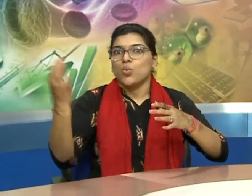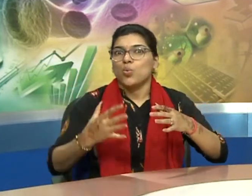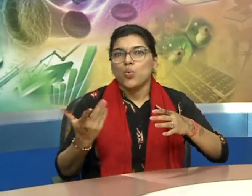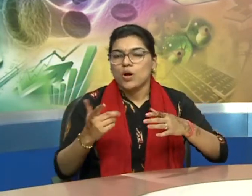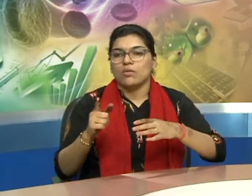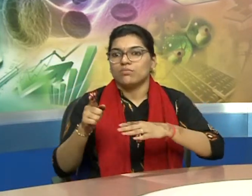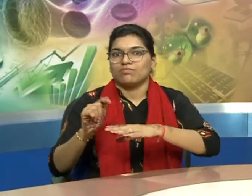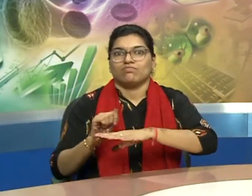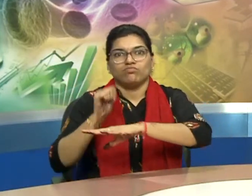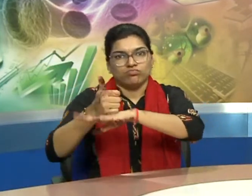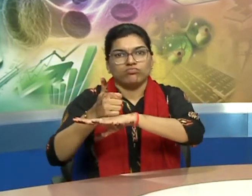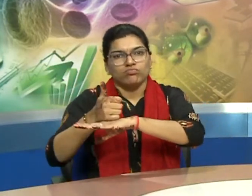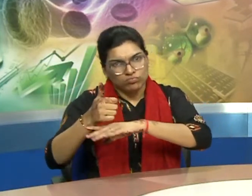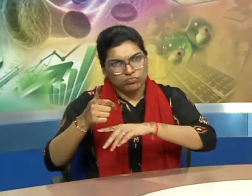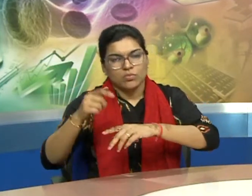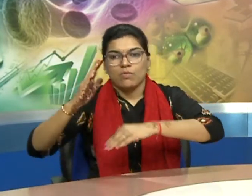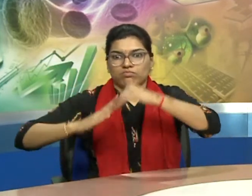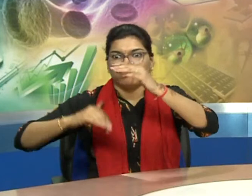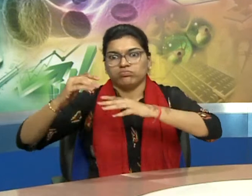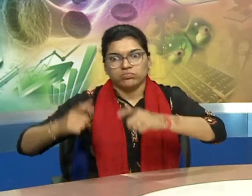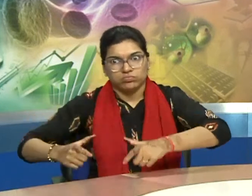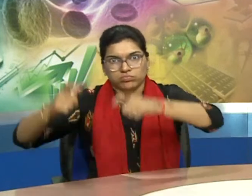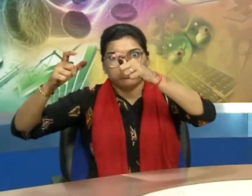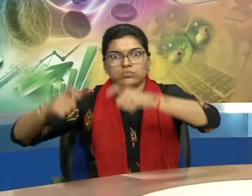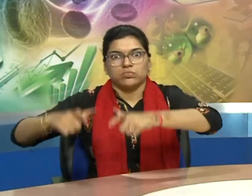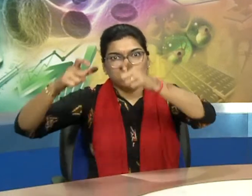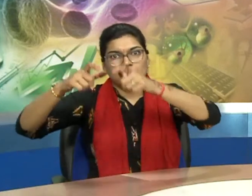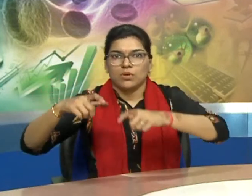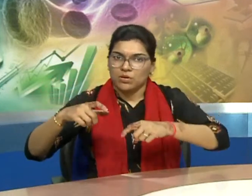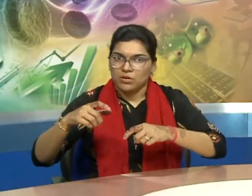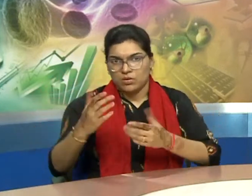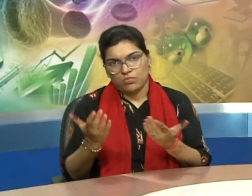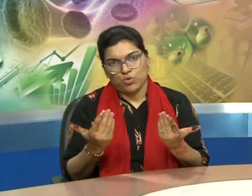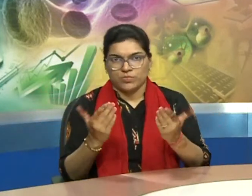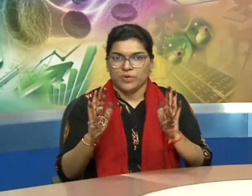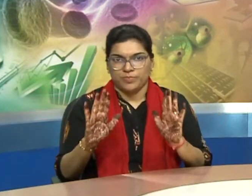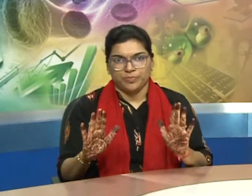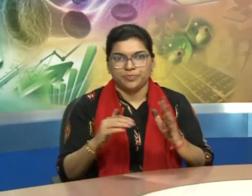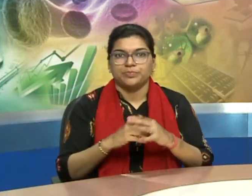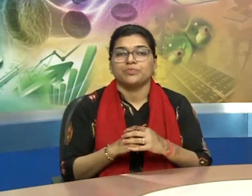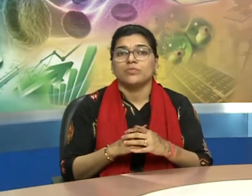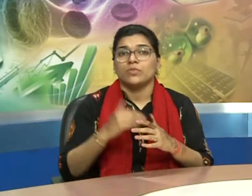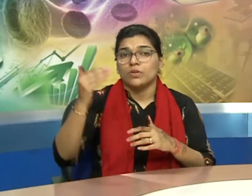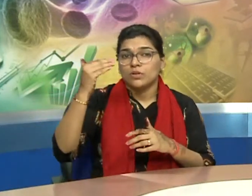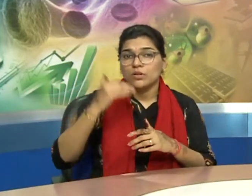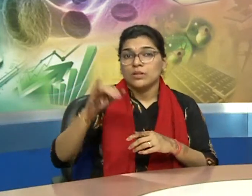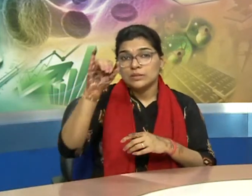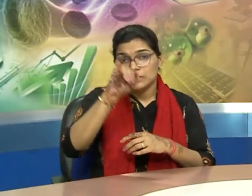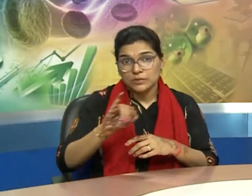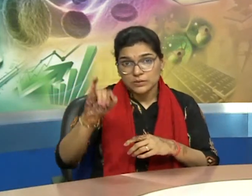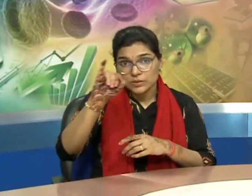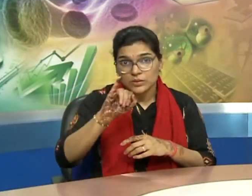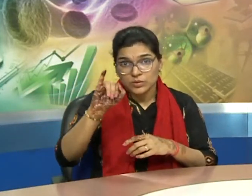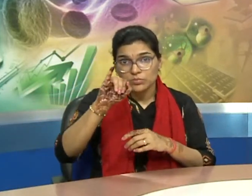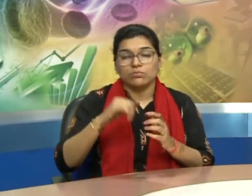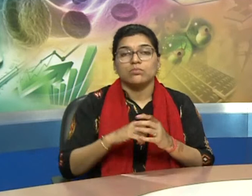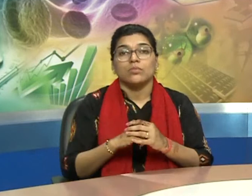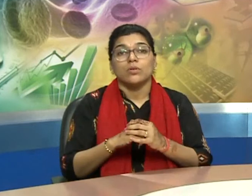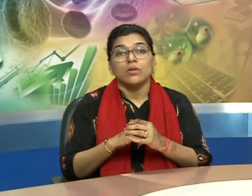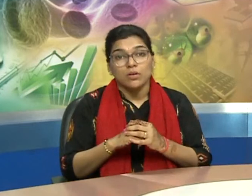those students are also included as a growth. And then fifth point